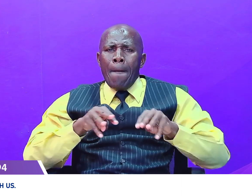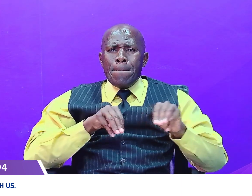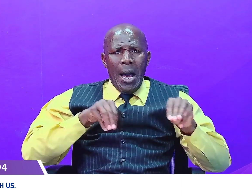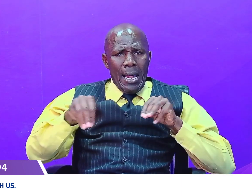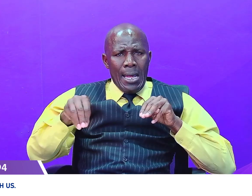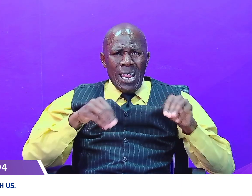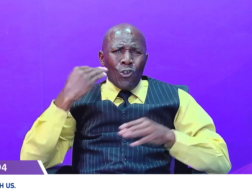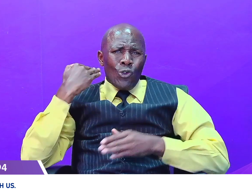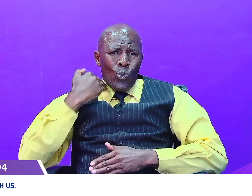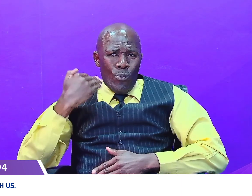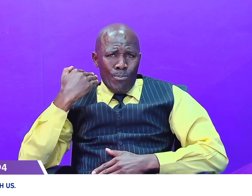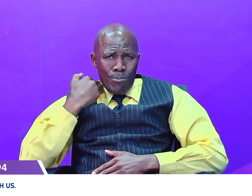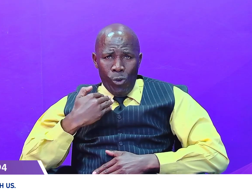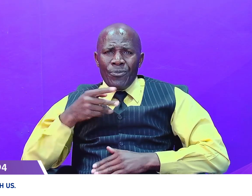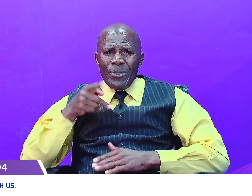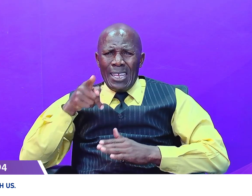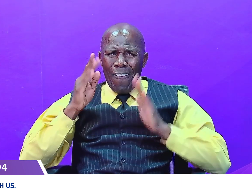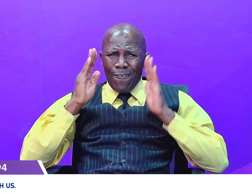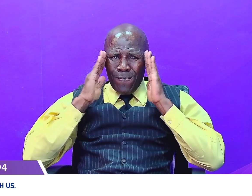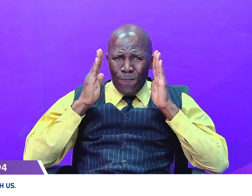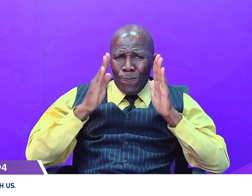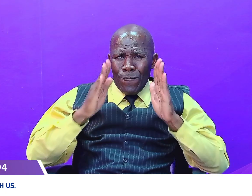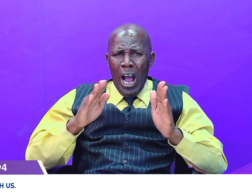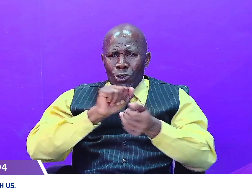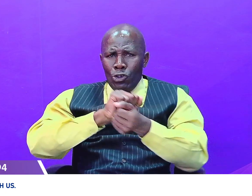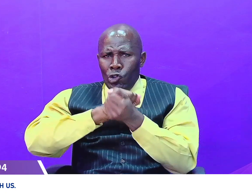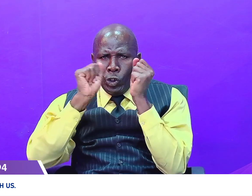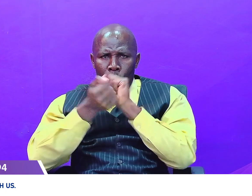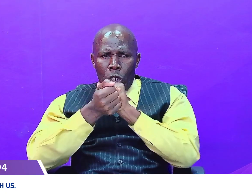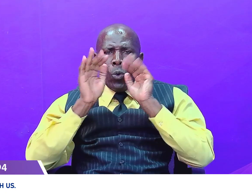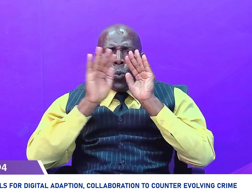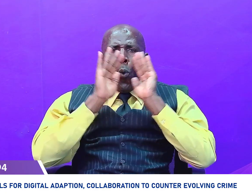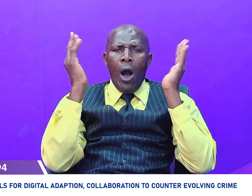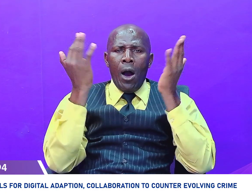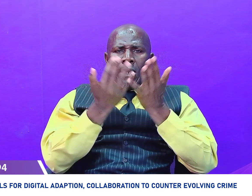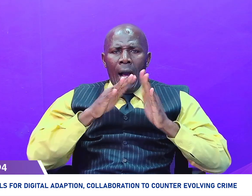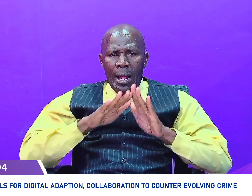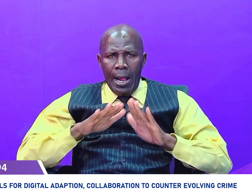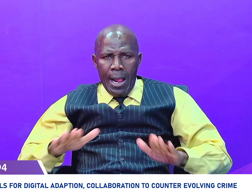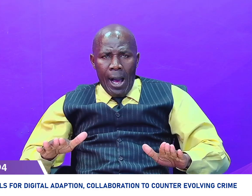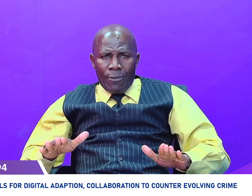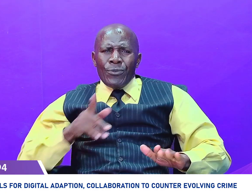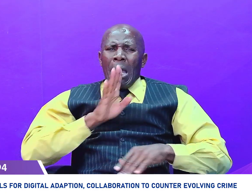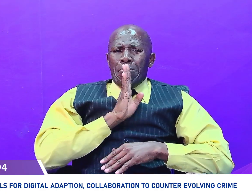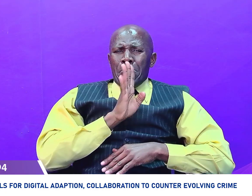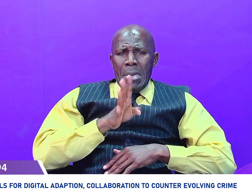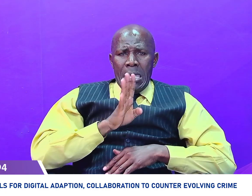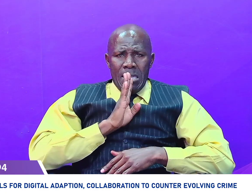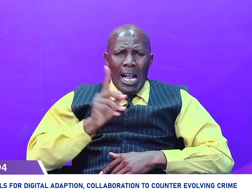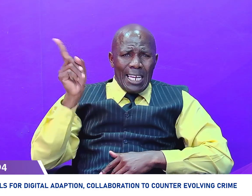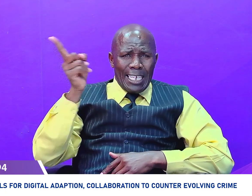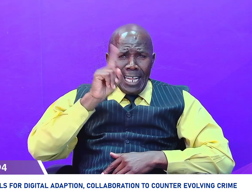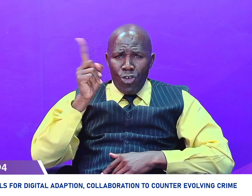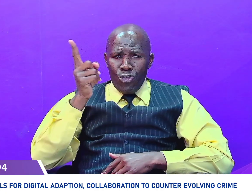prioritize continuous knowledge, expansion and professional adaptation to effectively manage